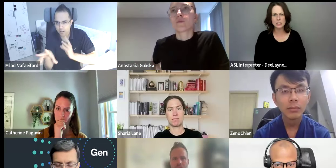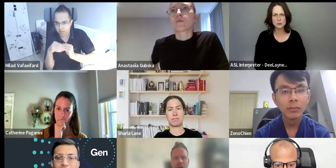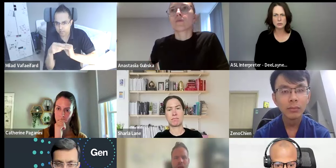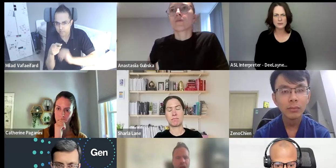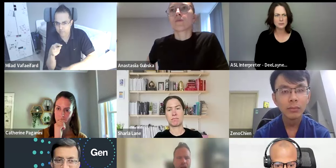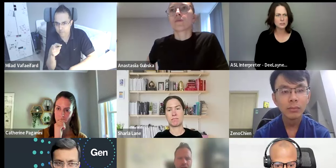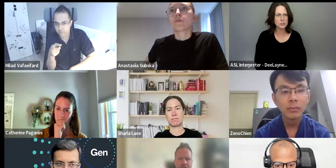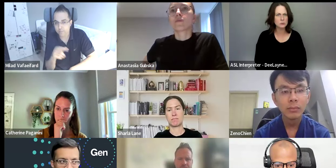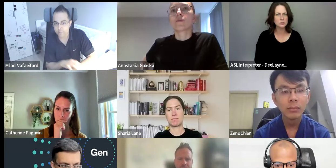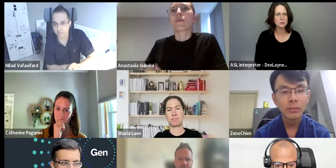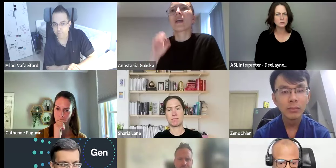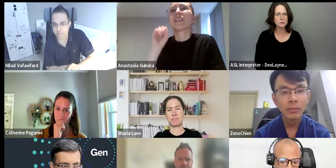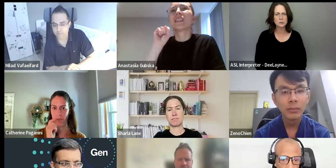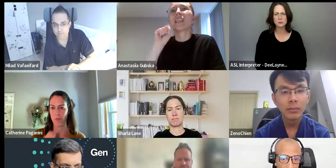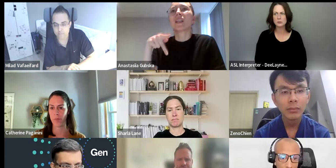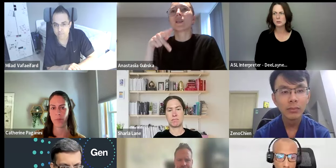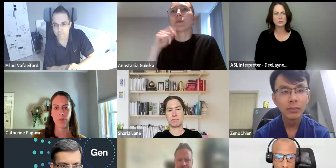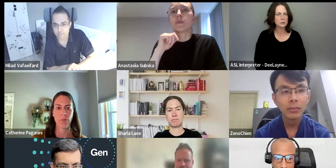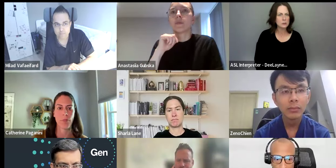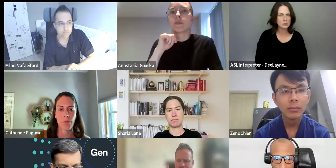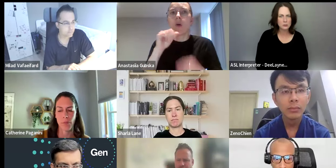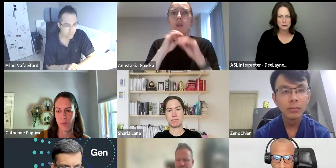Okay. Jay, did you have something too?